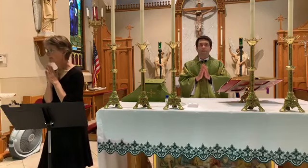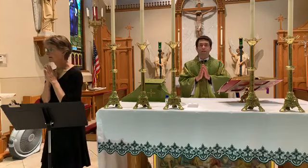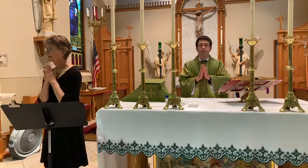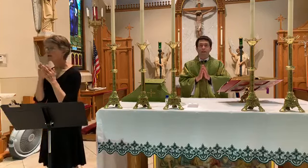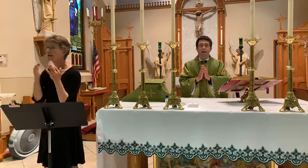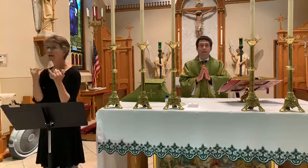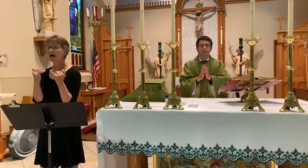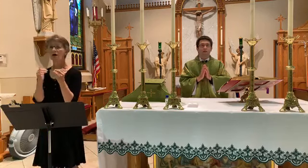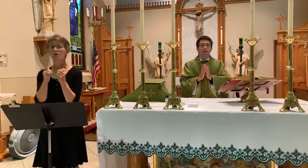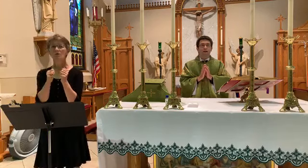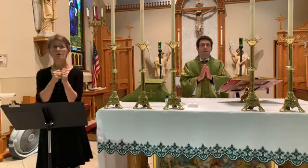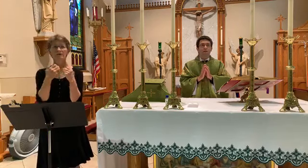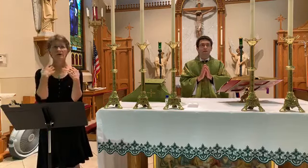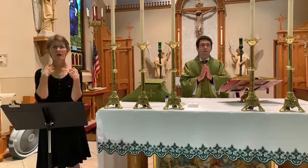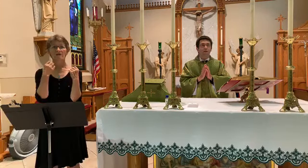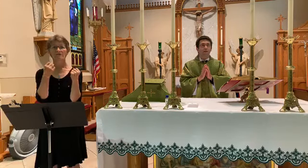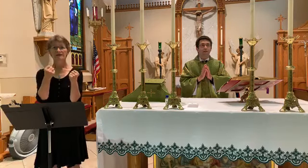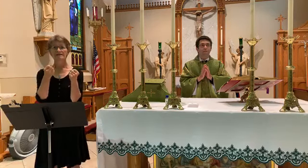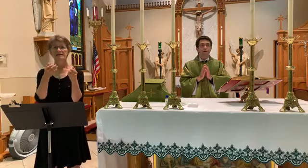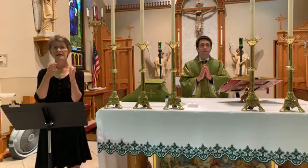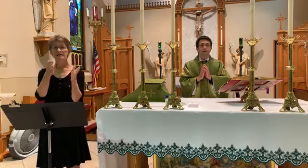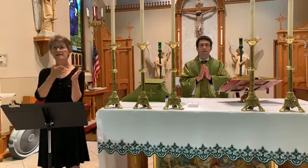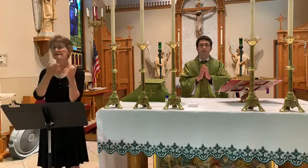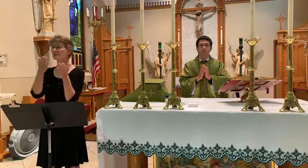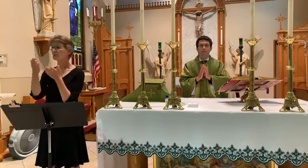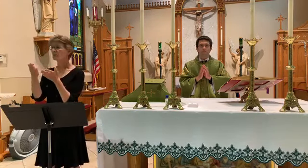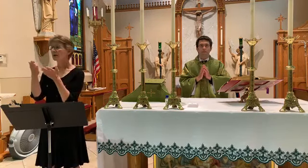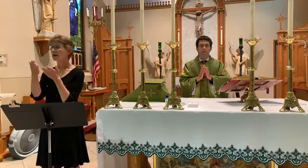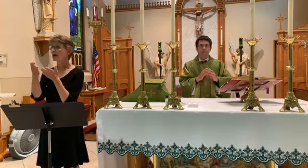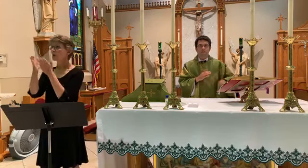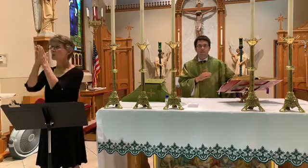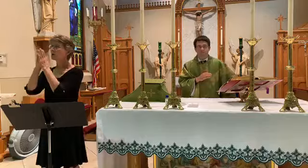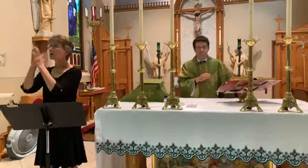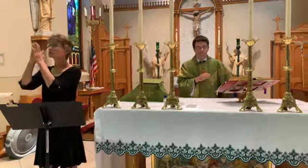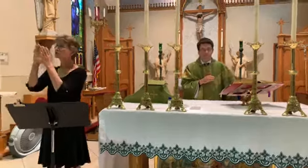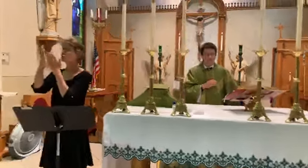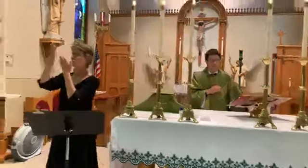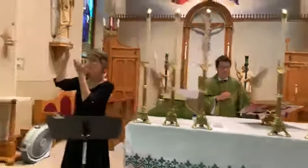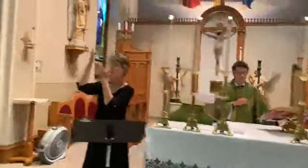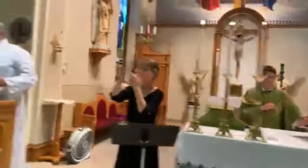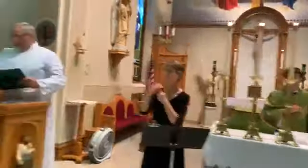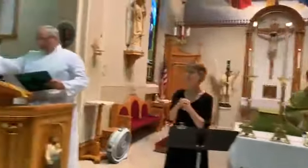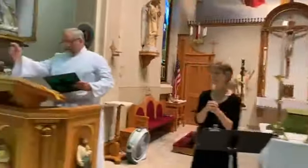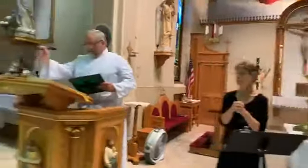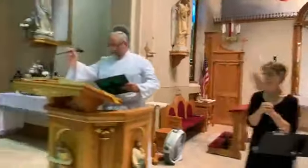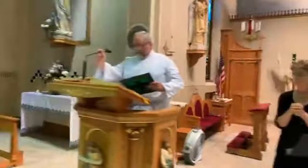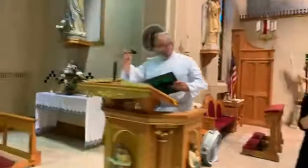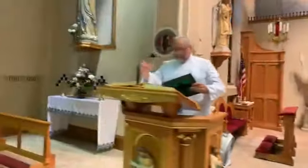With confidence in God as our Father, let us bring to him our prayers and petitions.